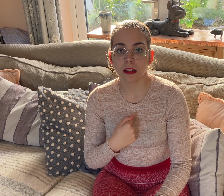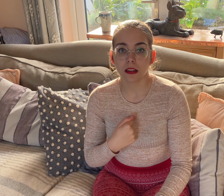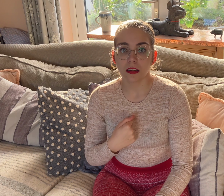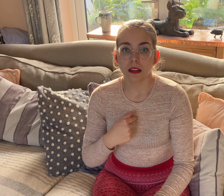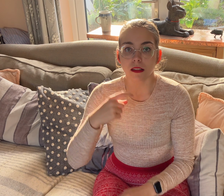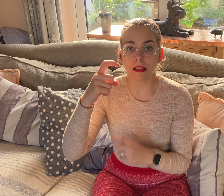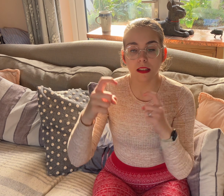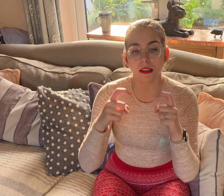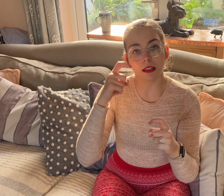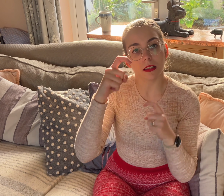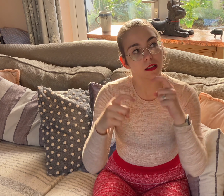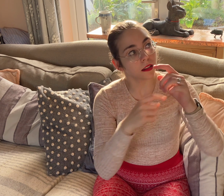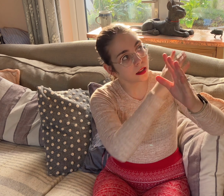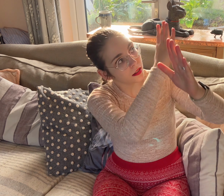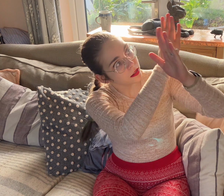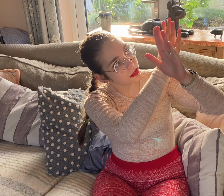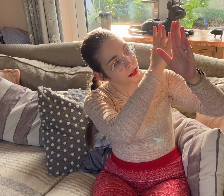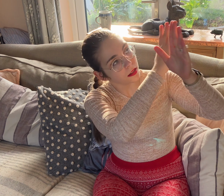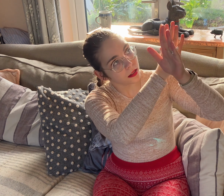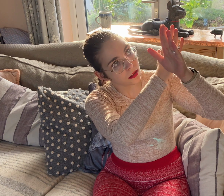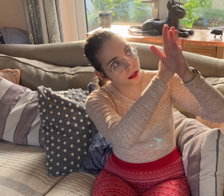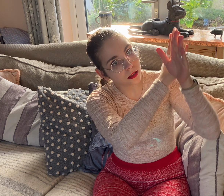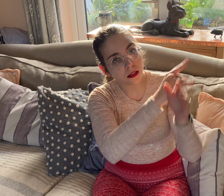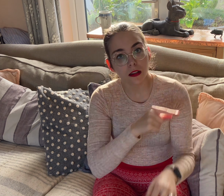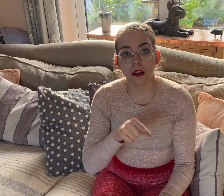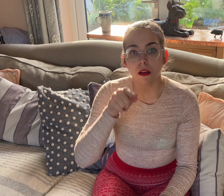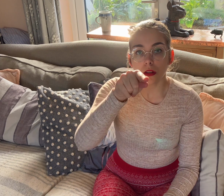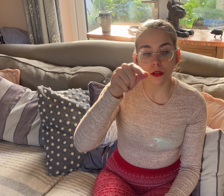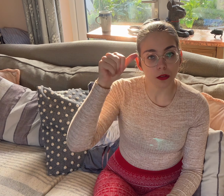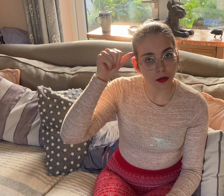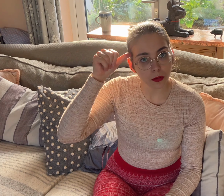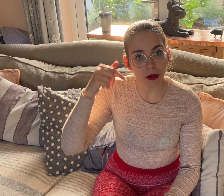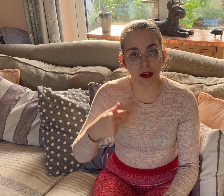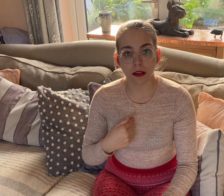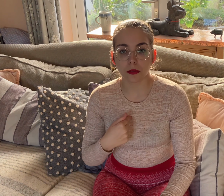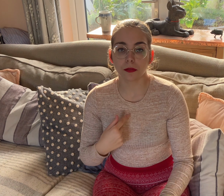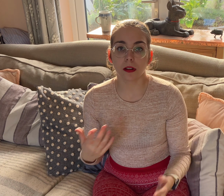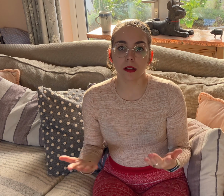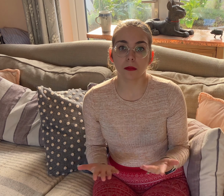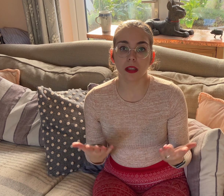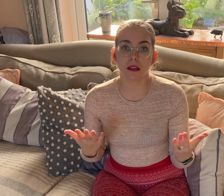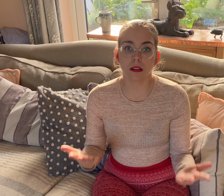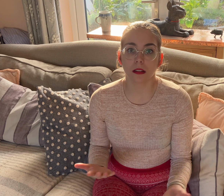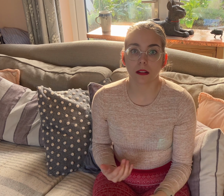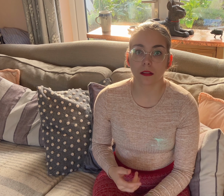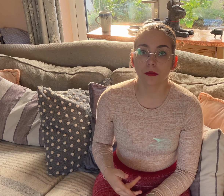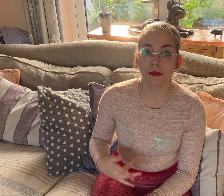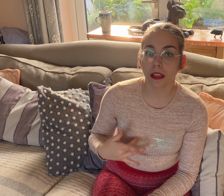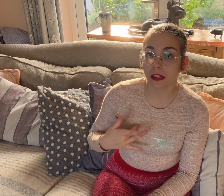seeking and hiding, you know where to find me, yeah feeling,